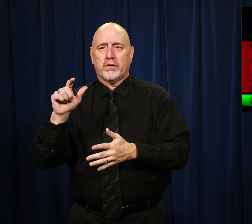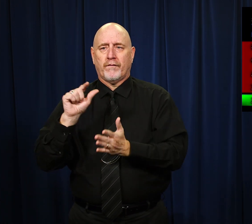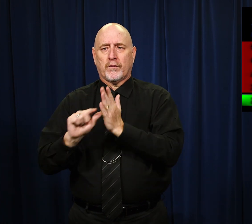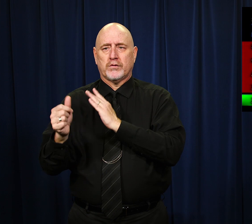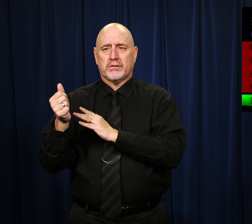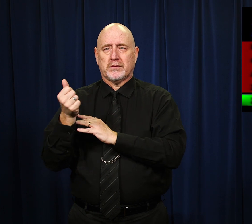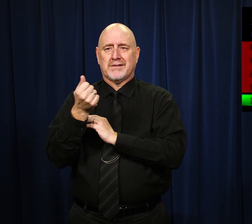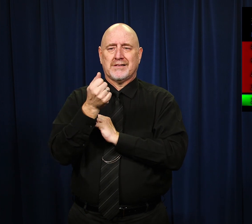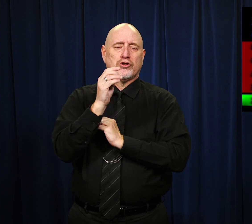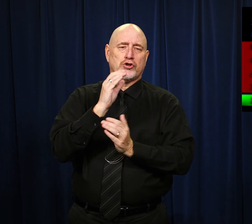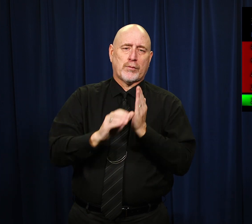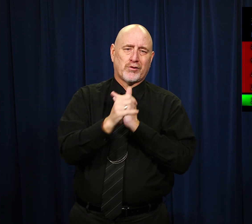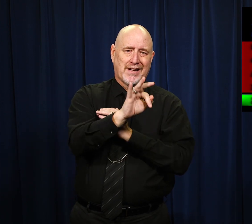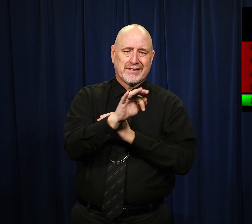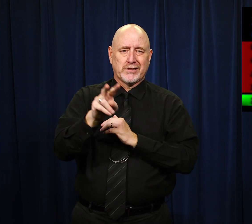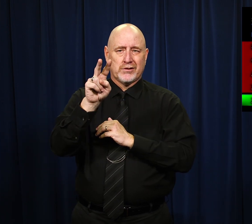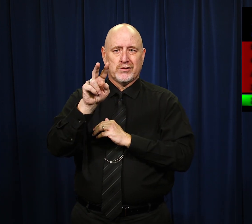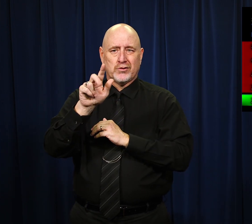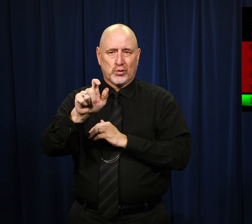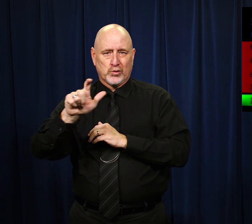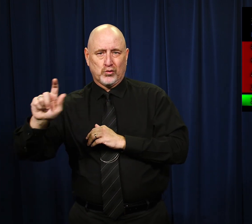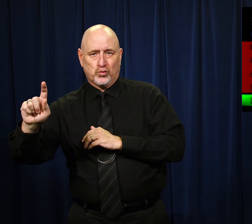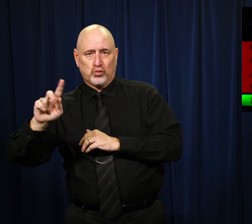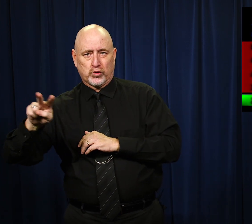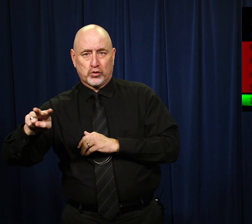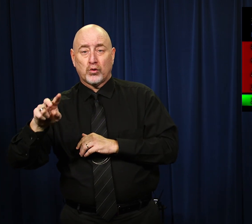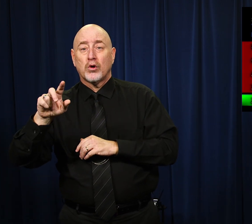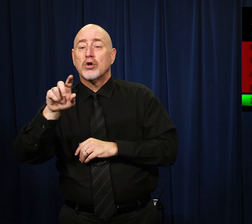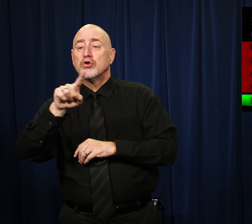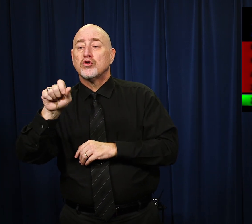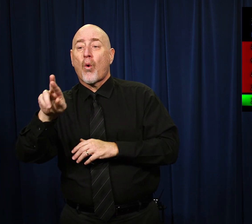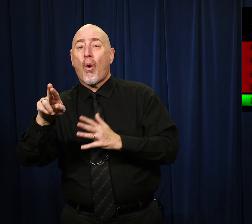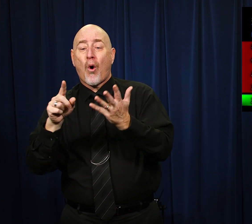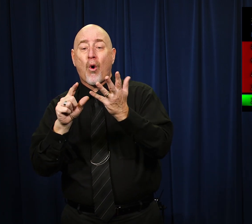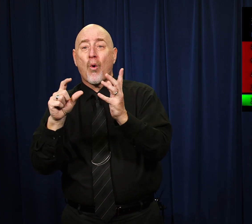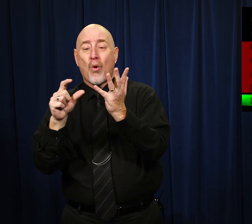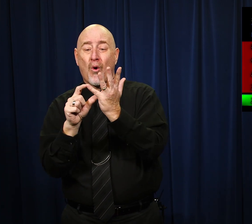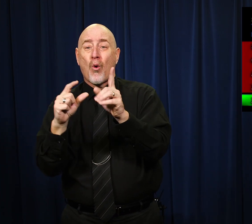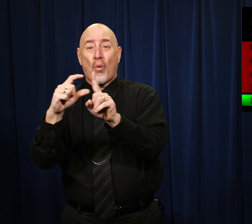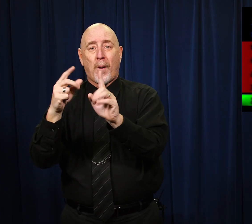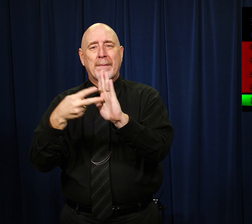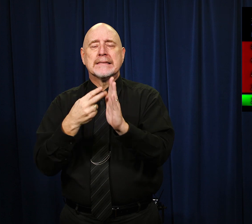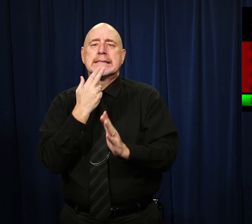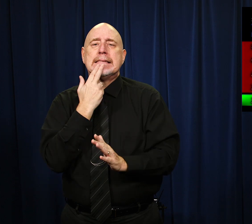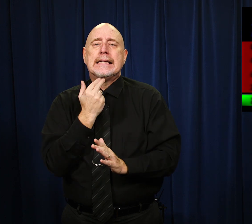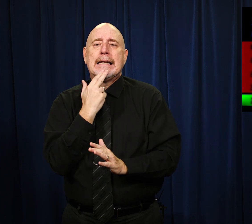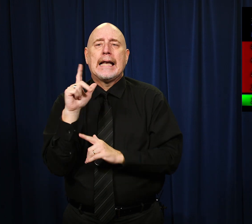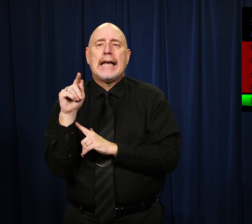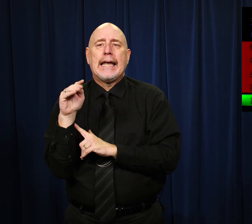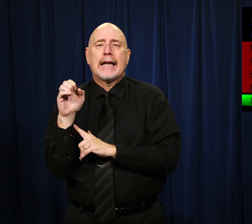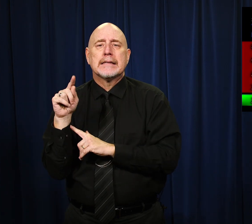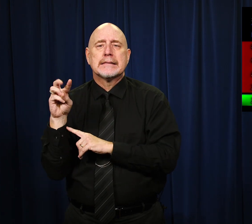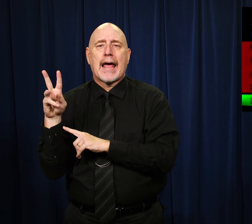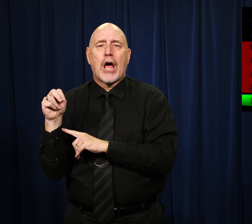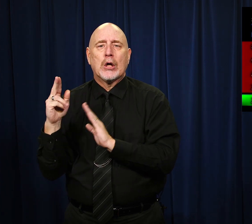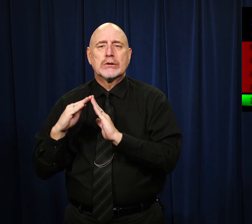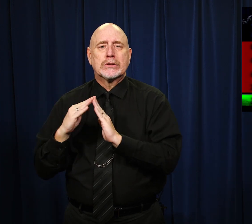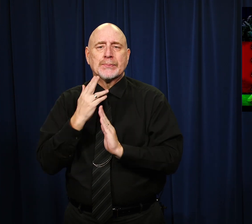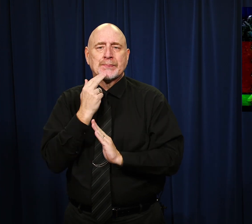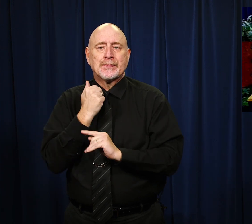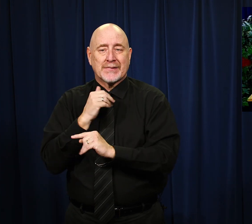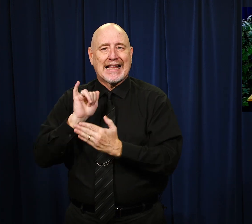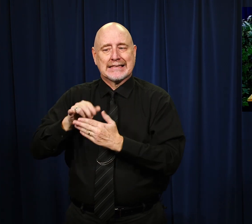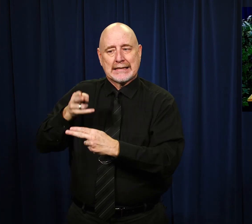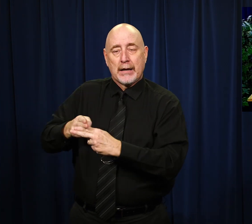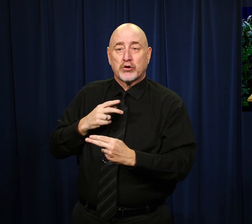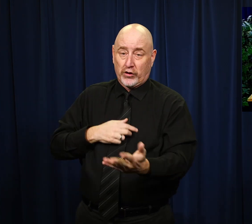19 verses 21 and 22. And Zoar means little place, little town, and that it is its name. So